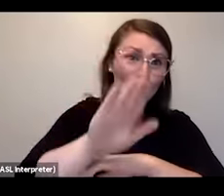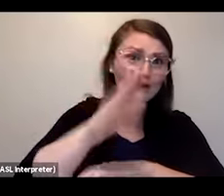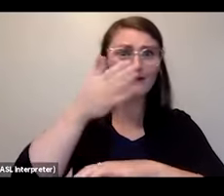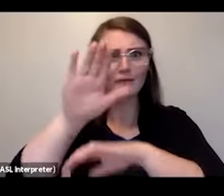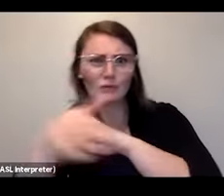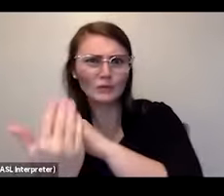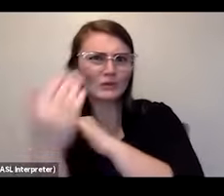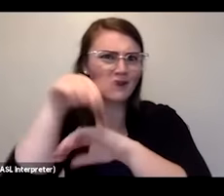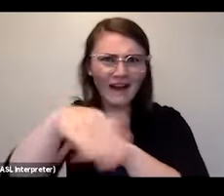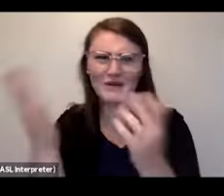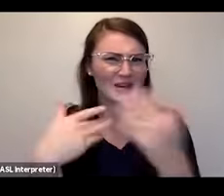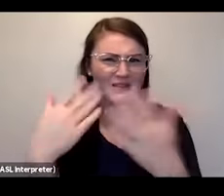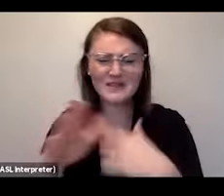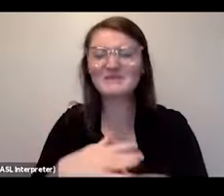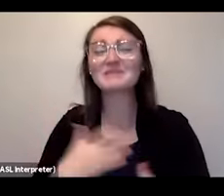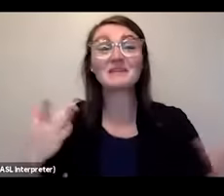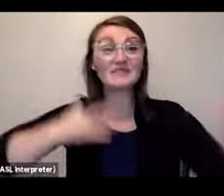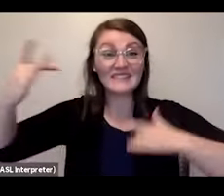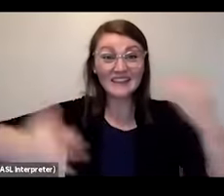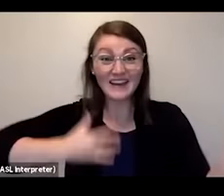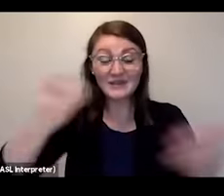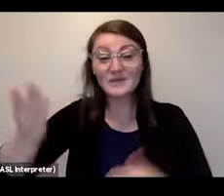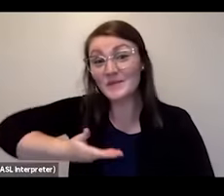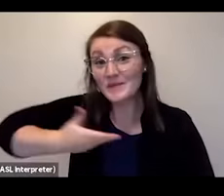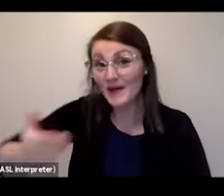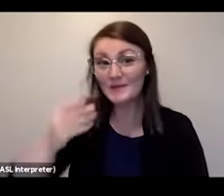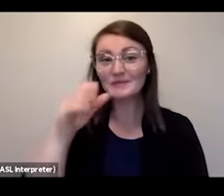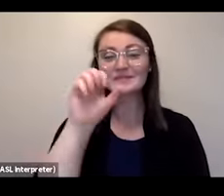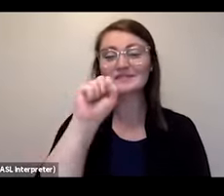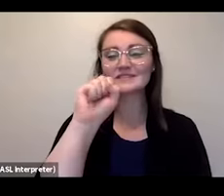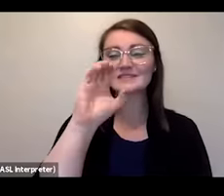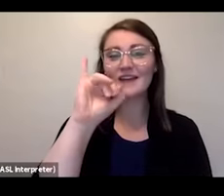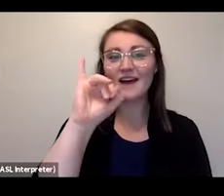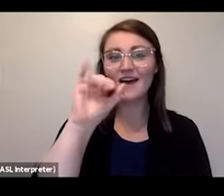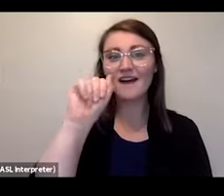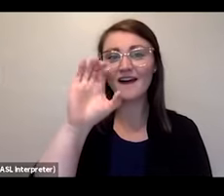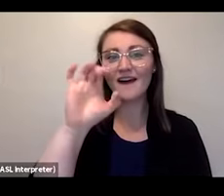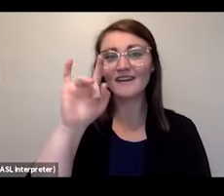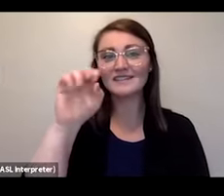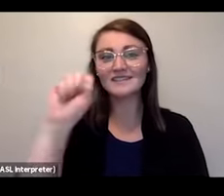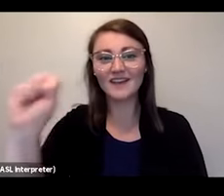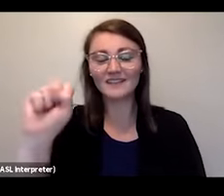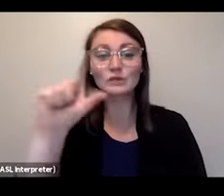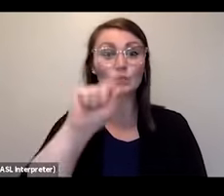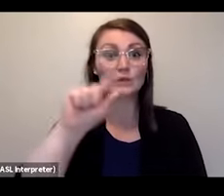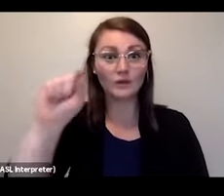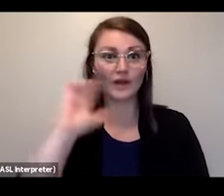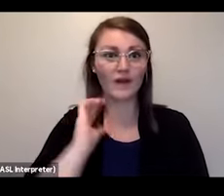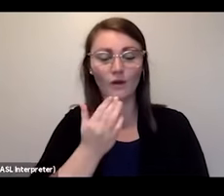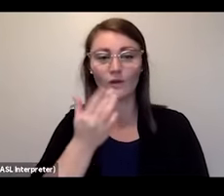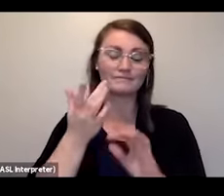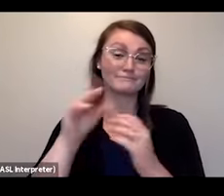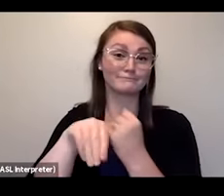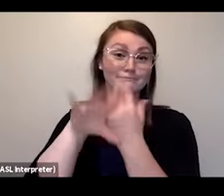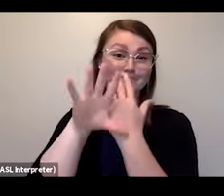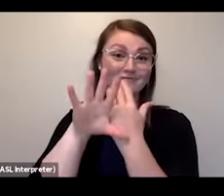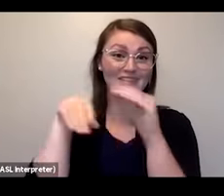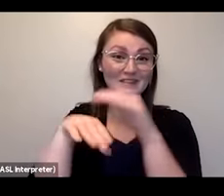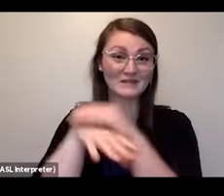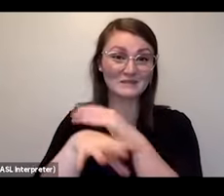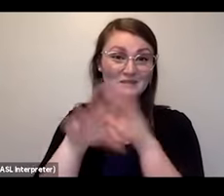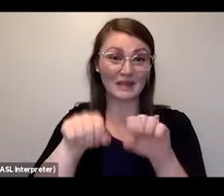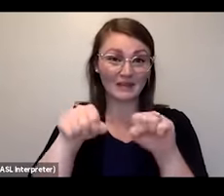excited to welcome you all to SciAccess 2020, the Virtual Science Accessibility Conference. My name is Anna